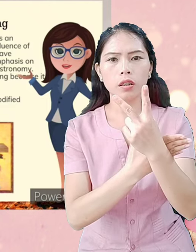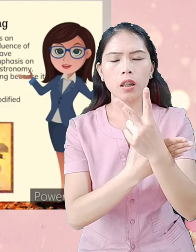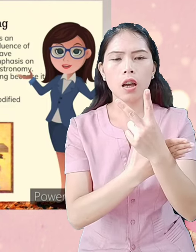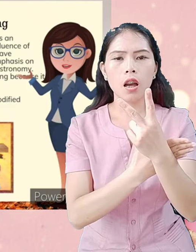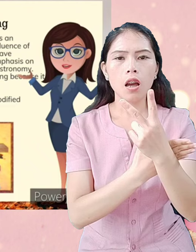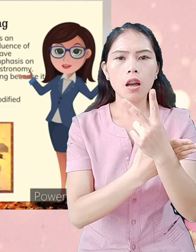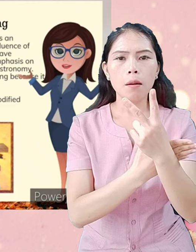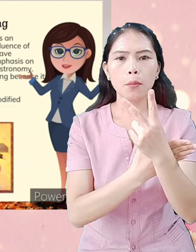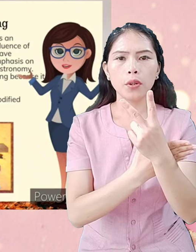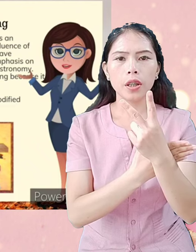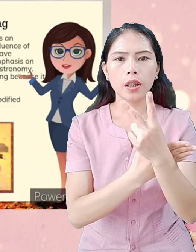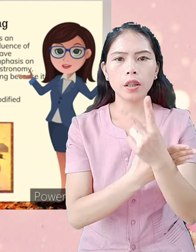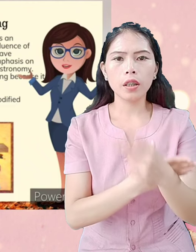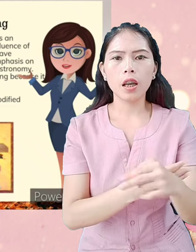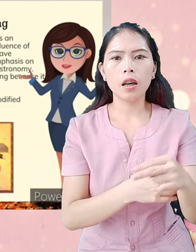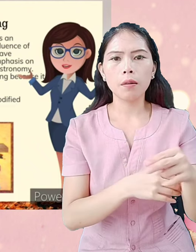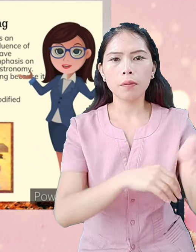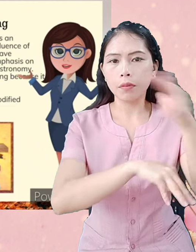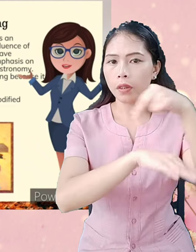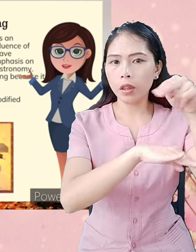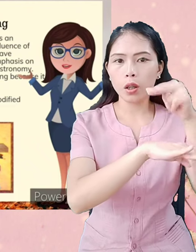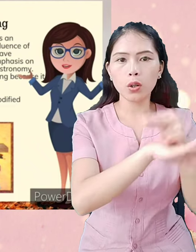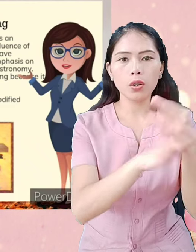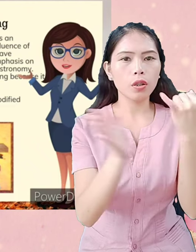portrayal of nature. It's